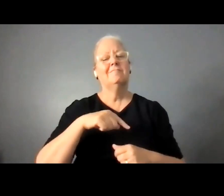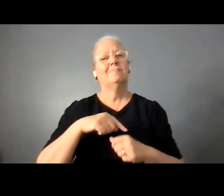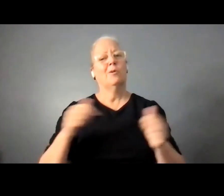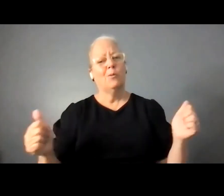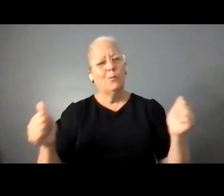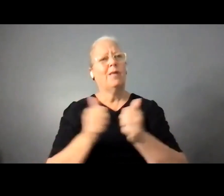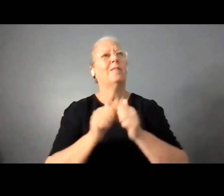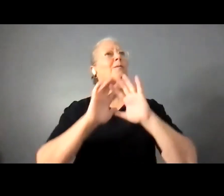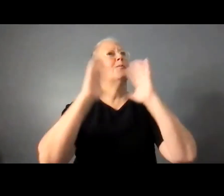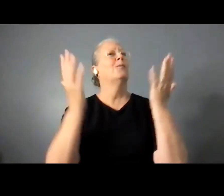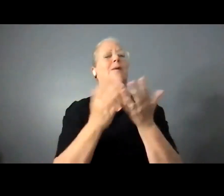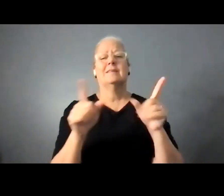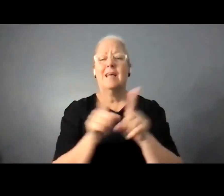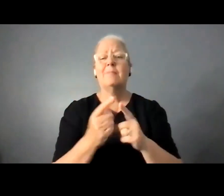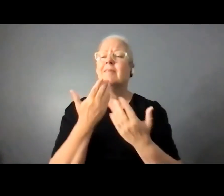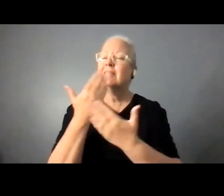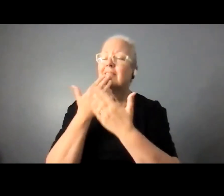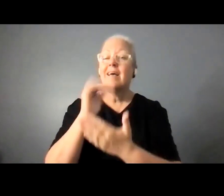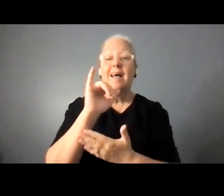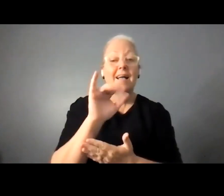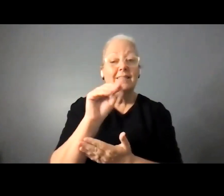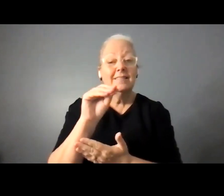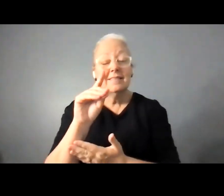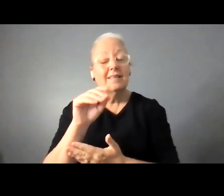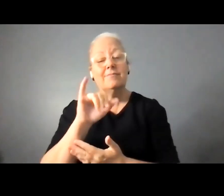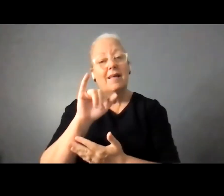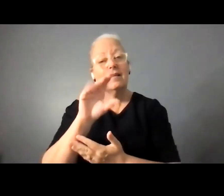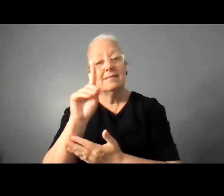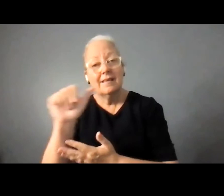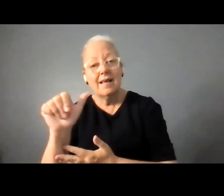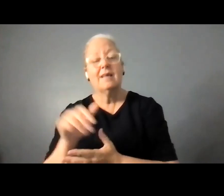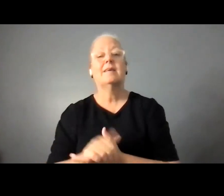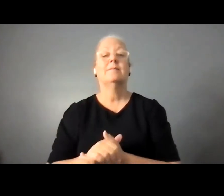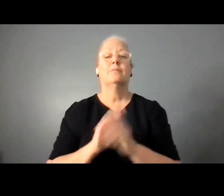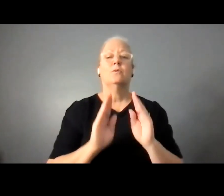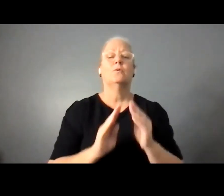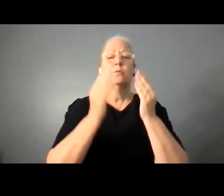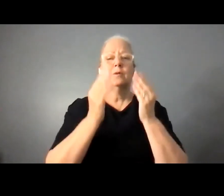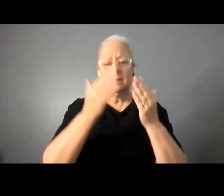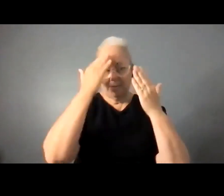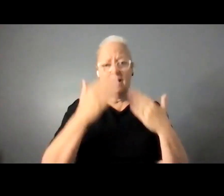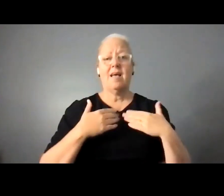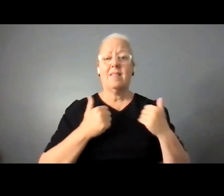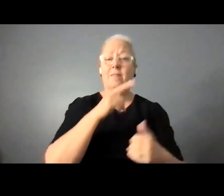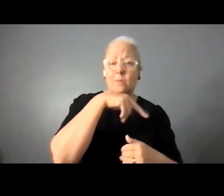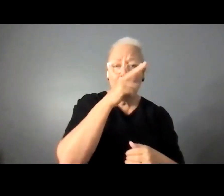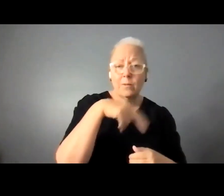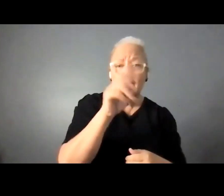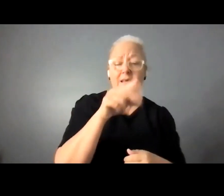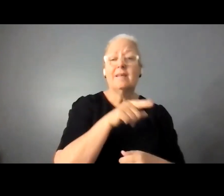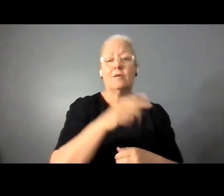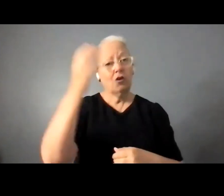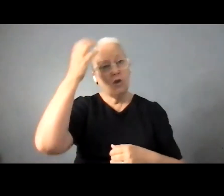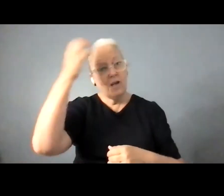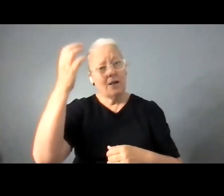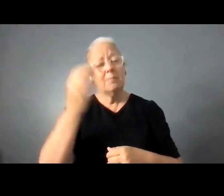the International Disability Alliance, the Youth Mental Health Norway, supported by the government of